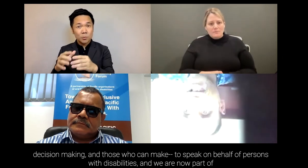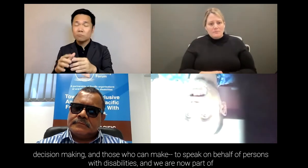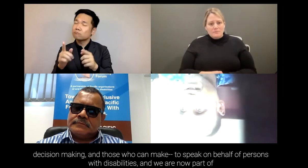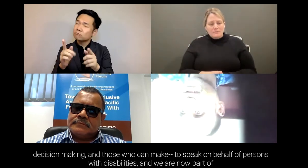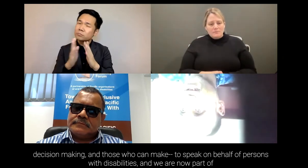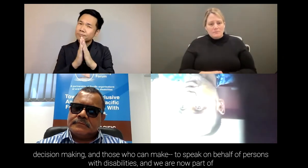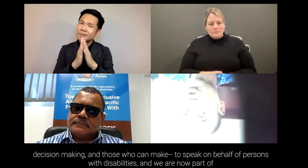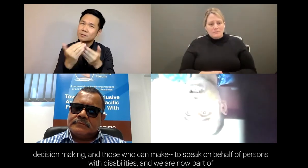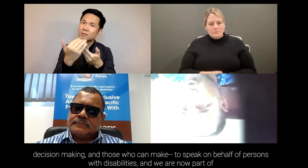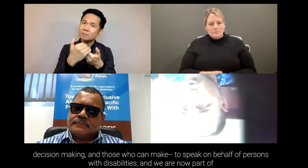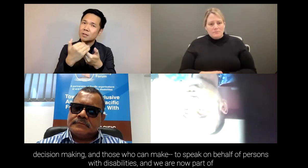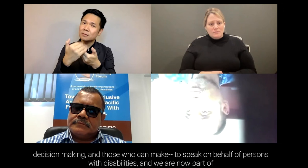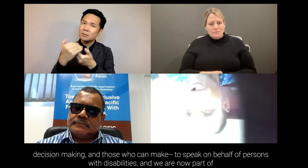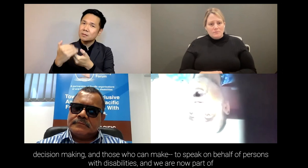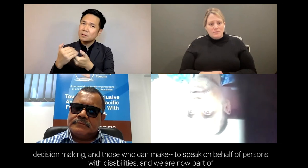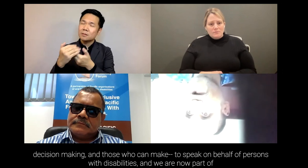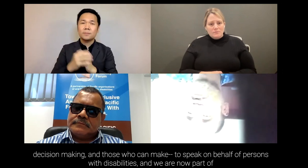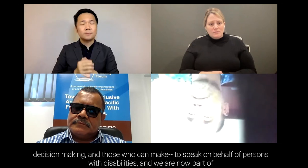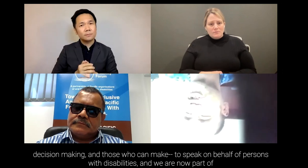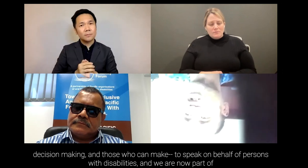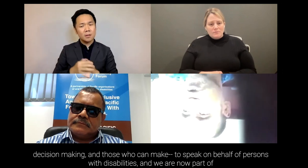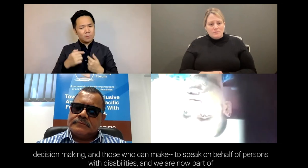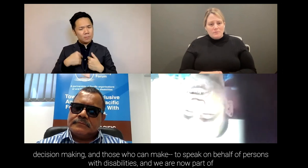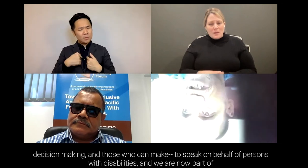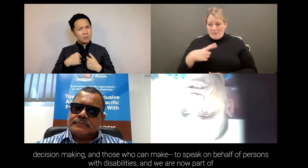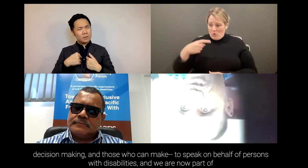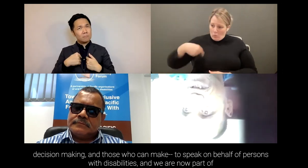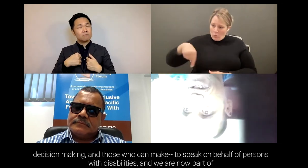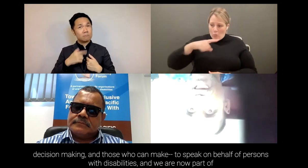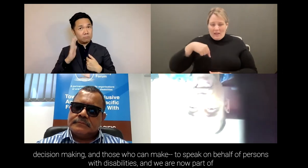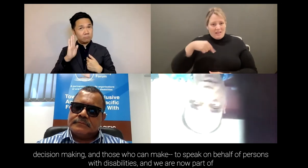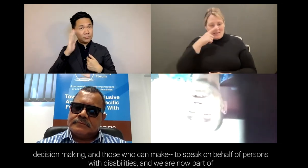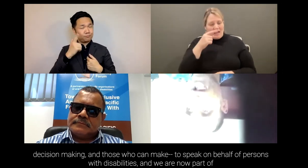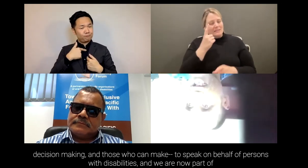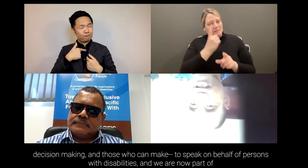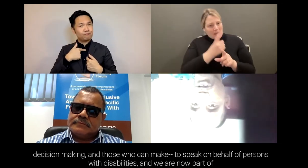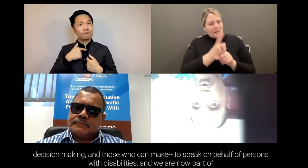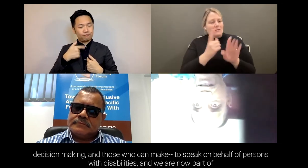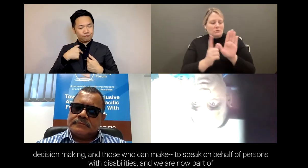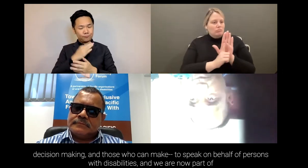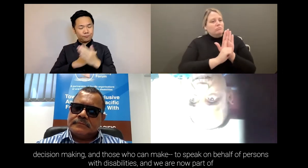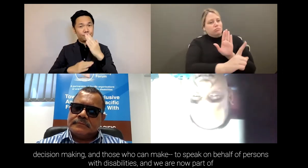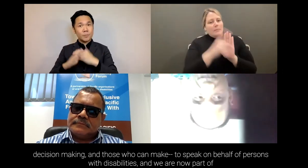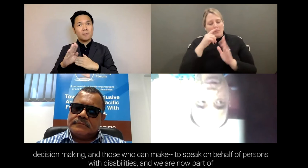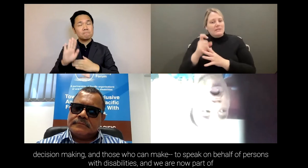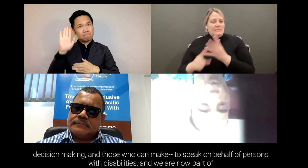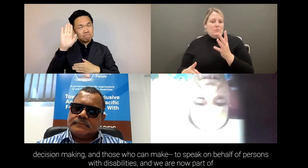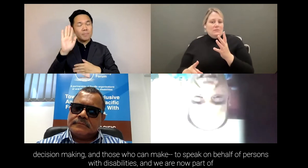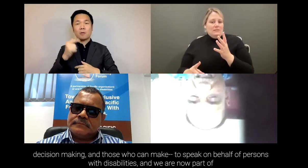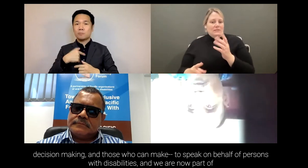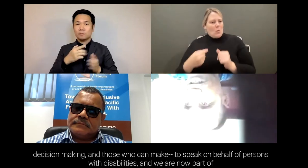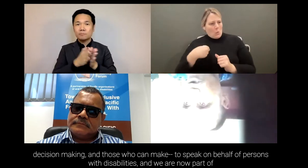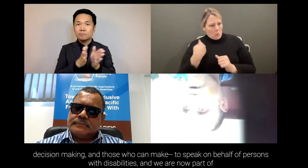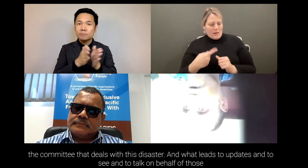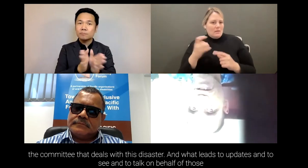make to speak on behalf of patients with disabilities. And we are lucky to get that we are